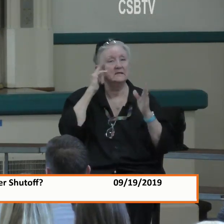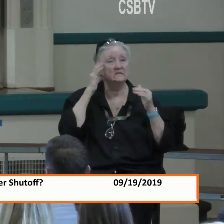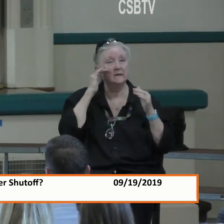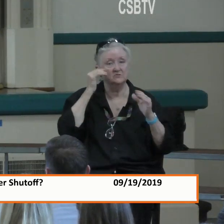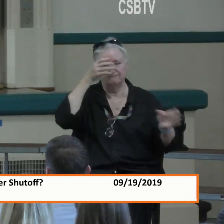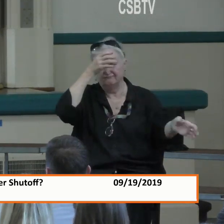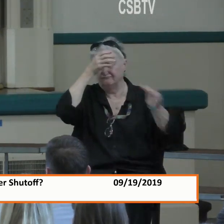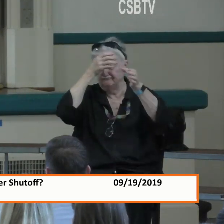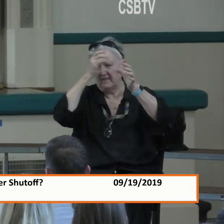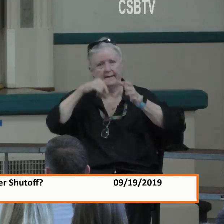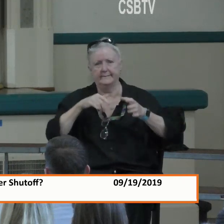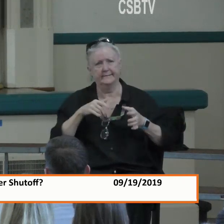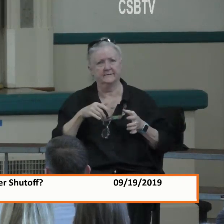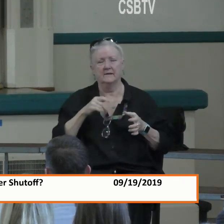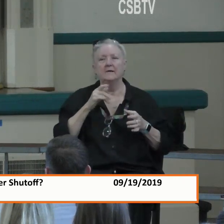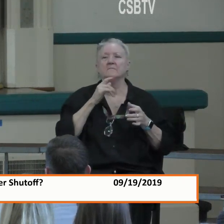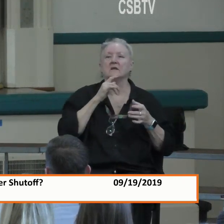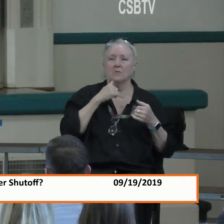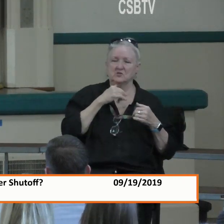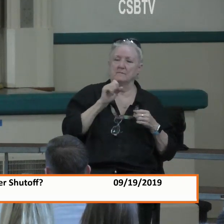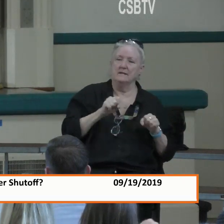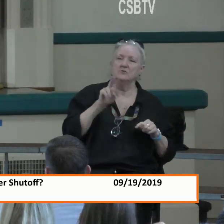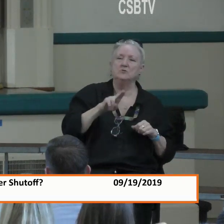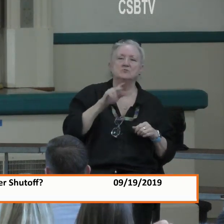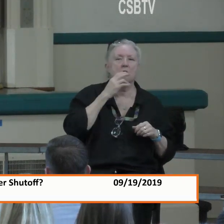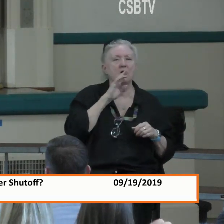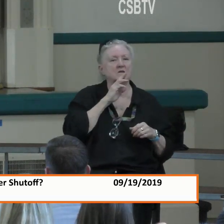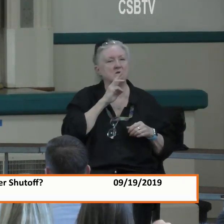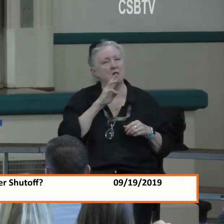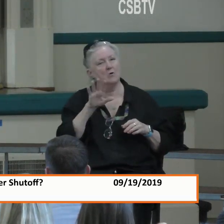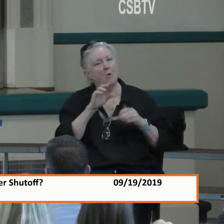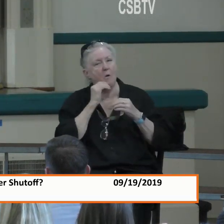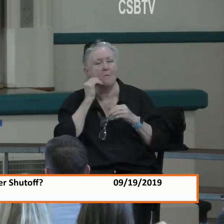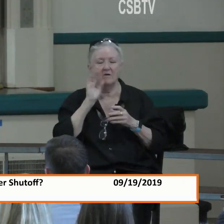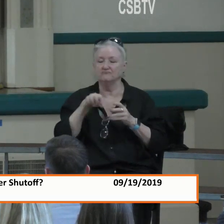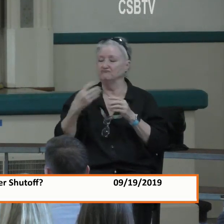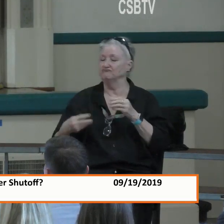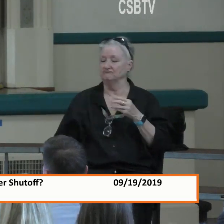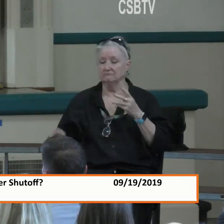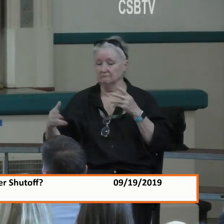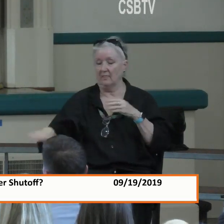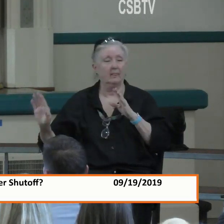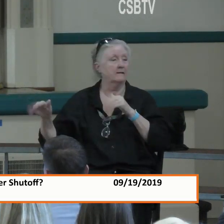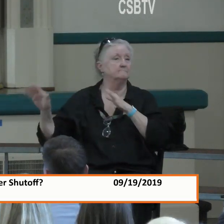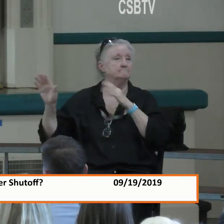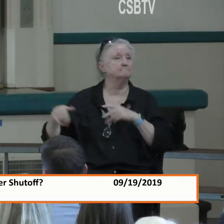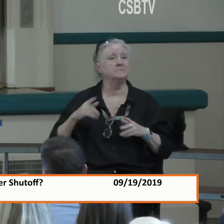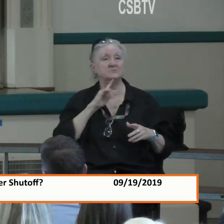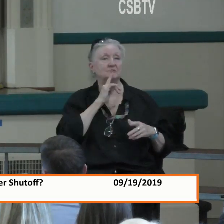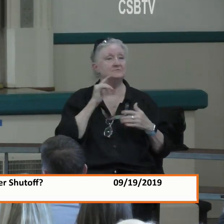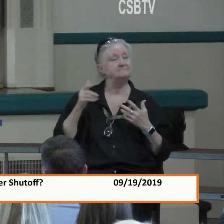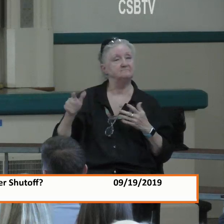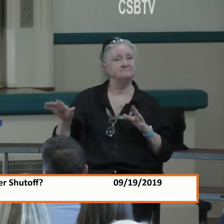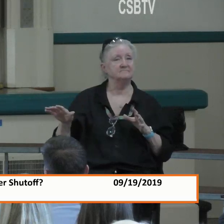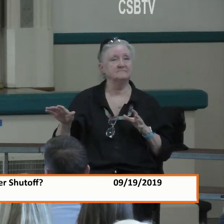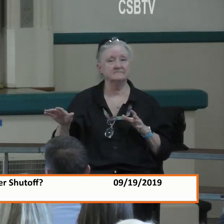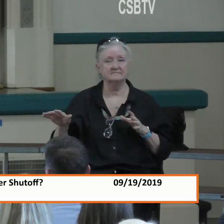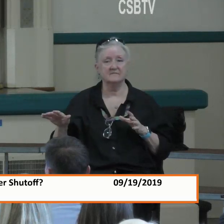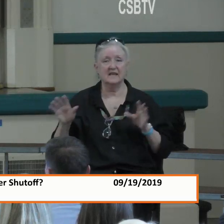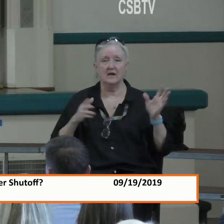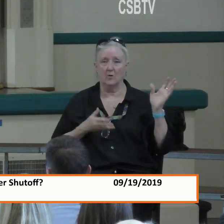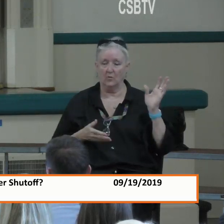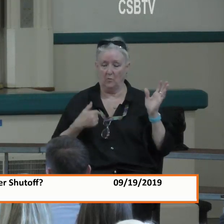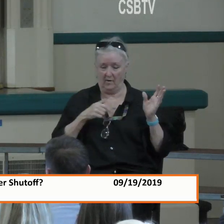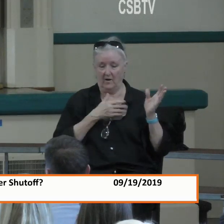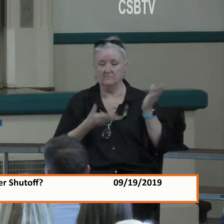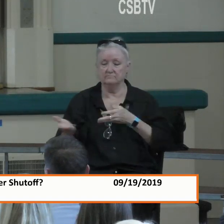about these things. We want you to be able to use the water inside your home, have it go down the drain, and be assured that we are conveying it